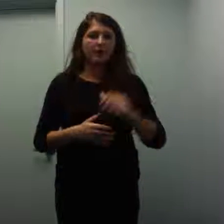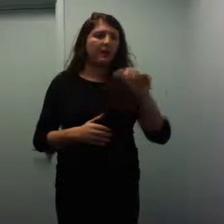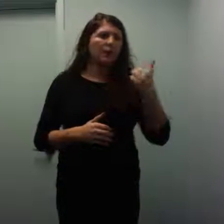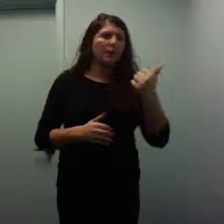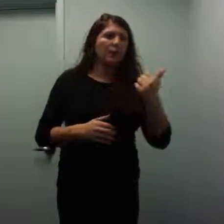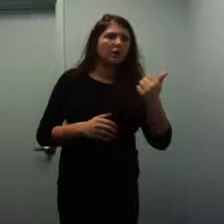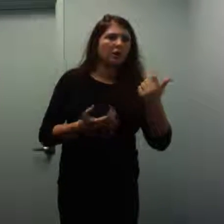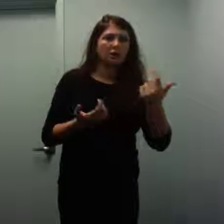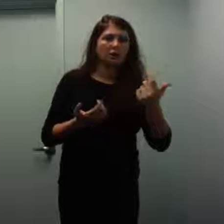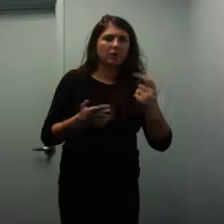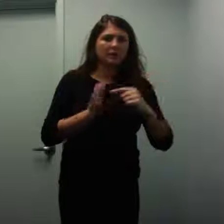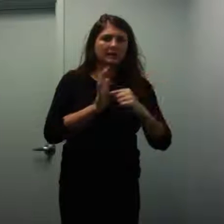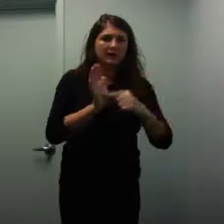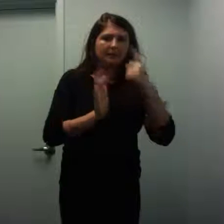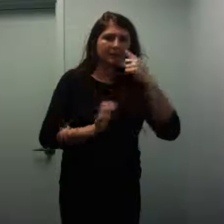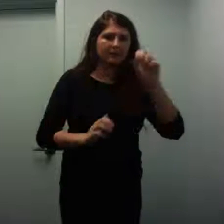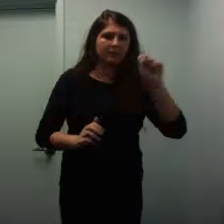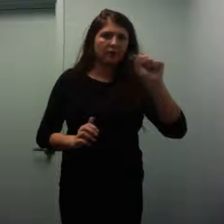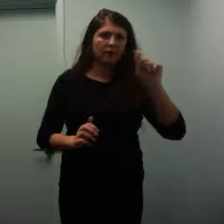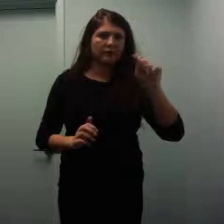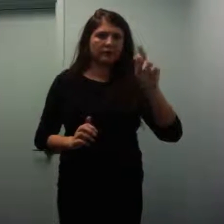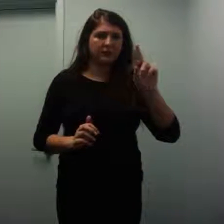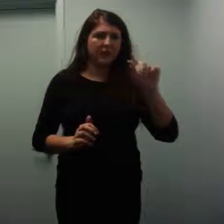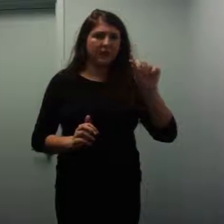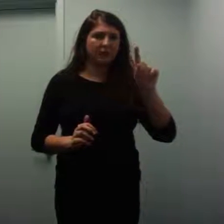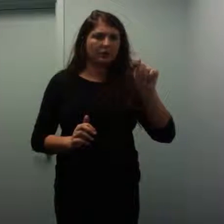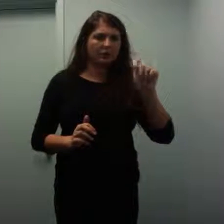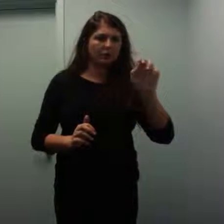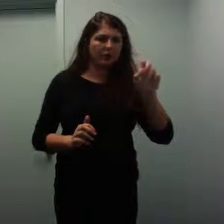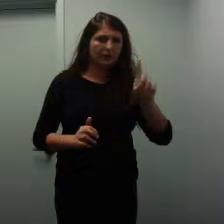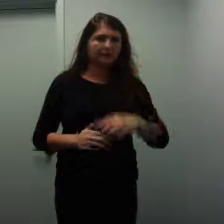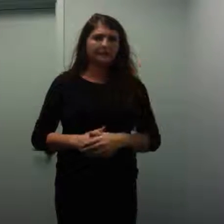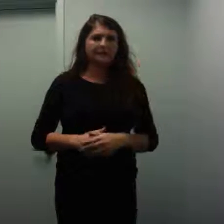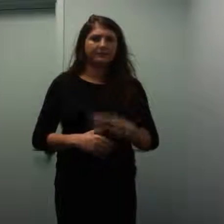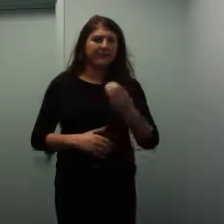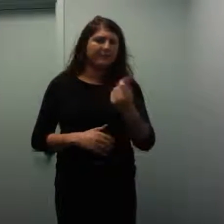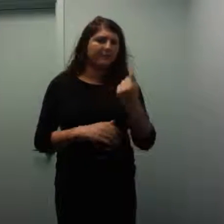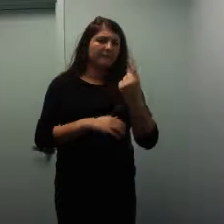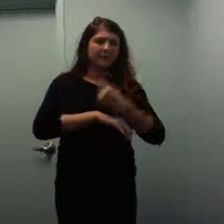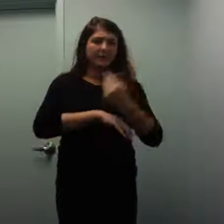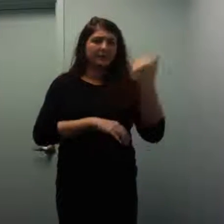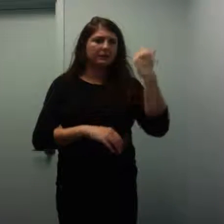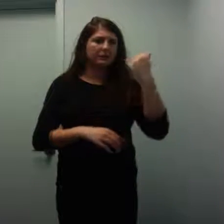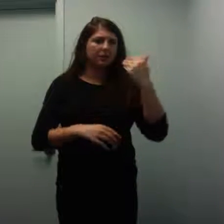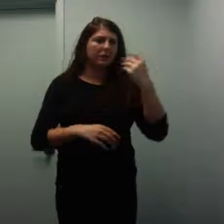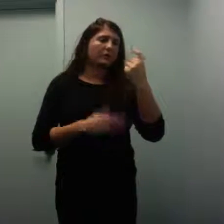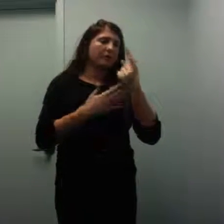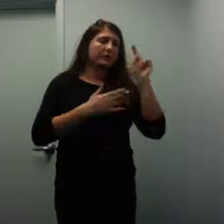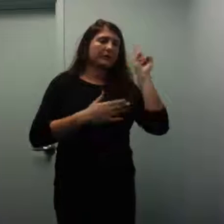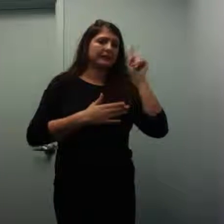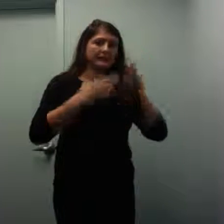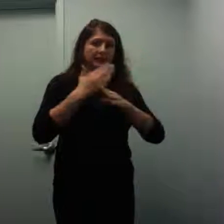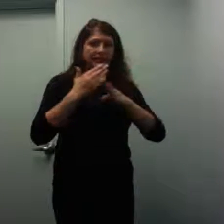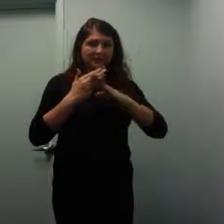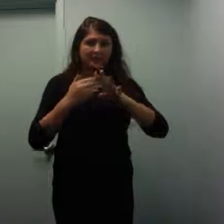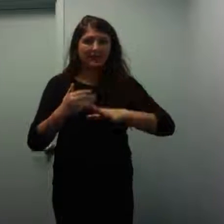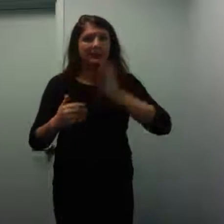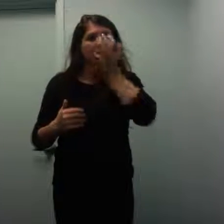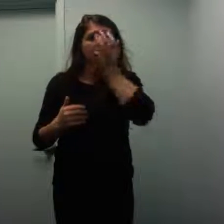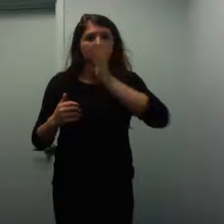saturated. A few days ago, or last week, the soccer fields were saturated. We had